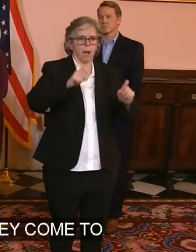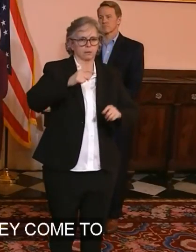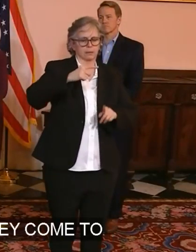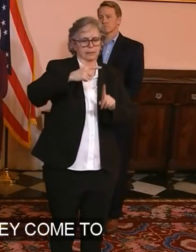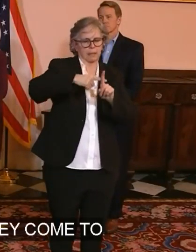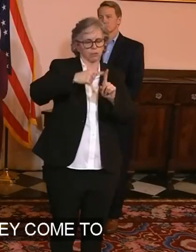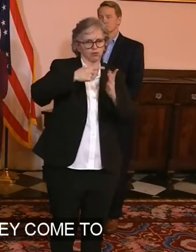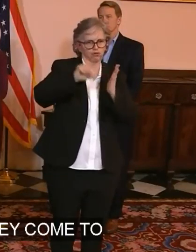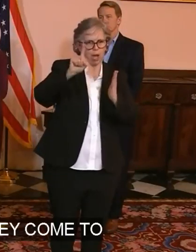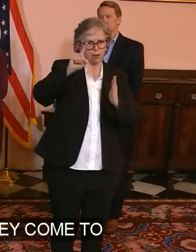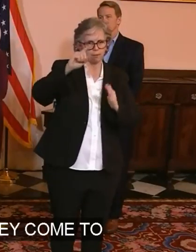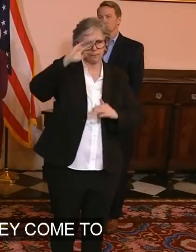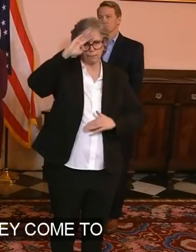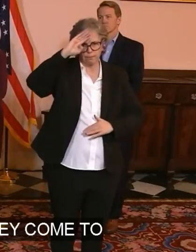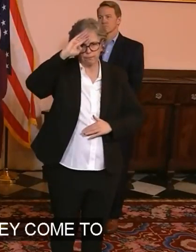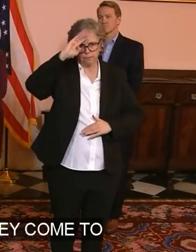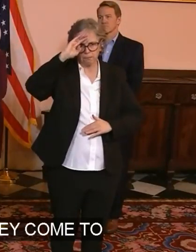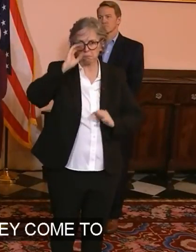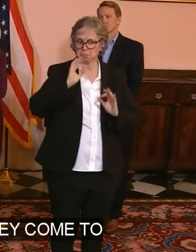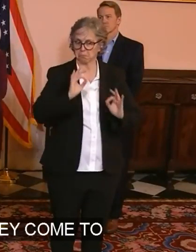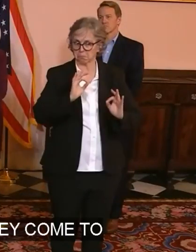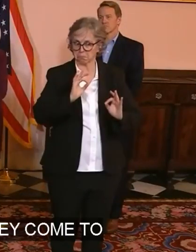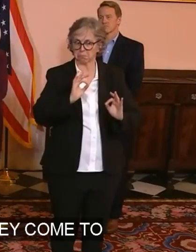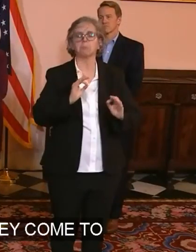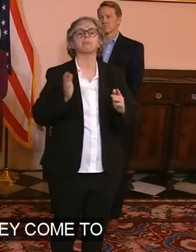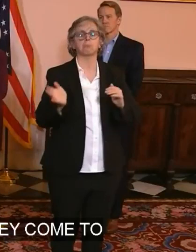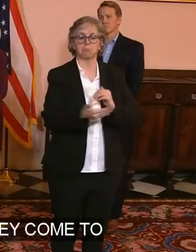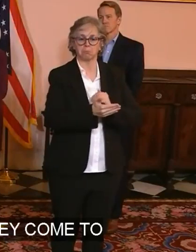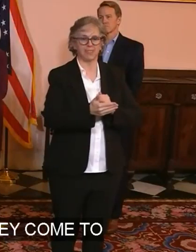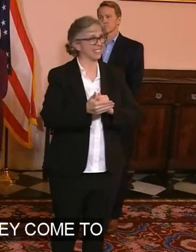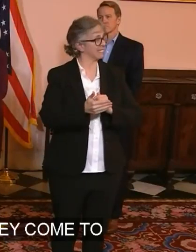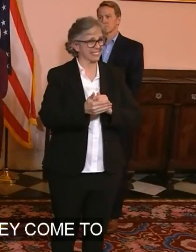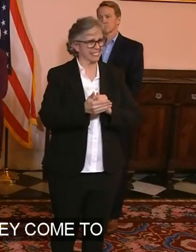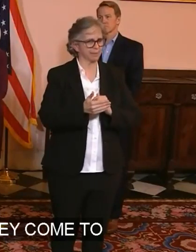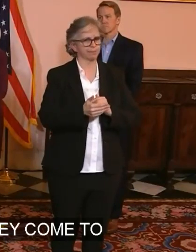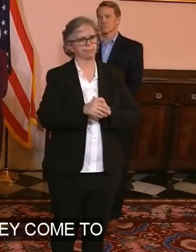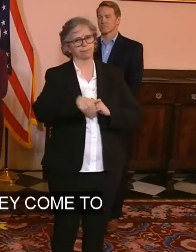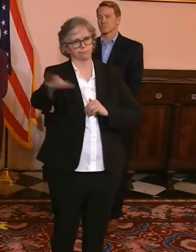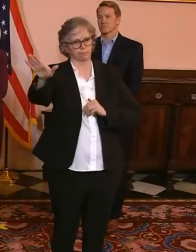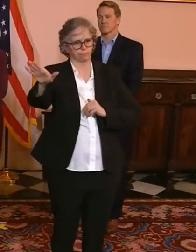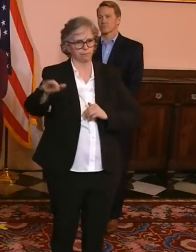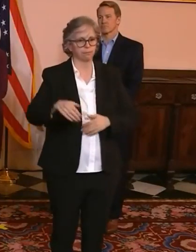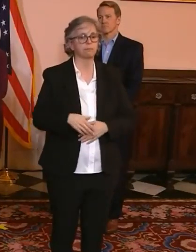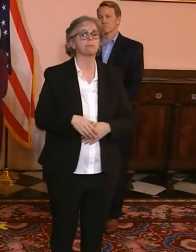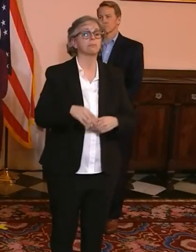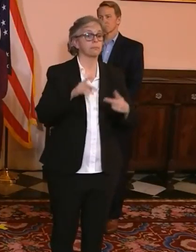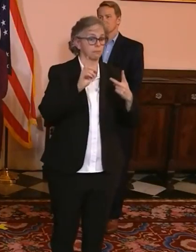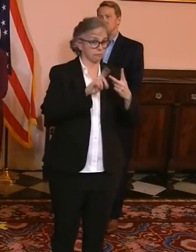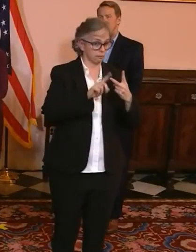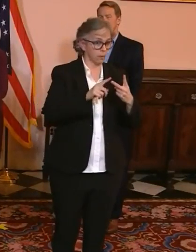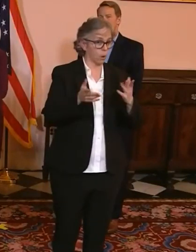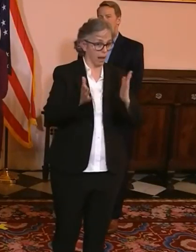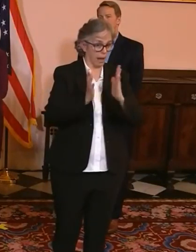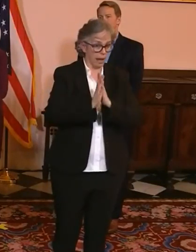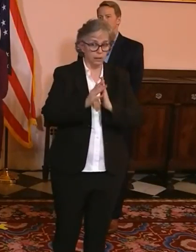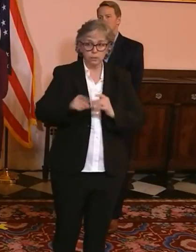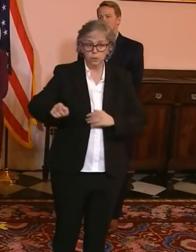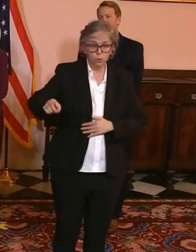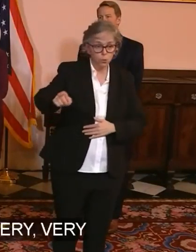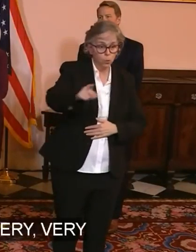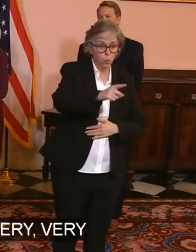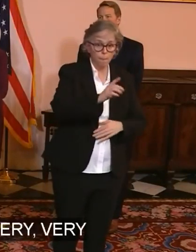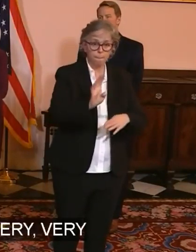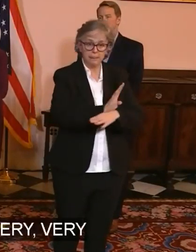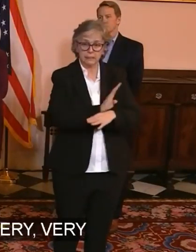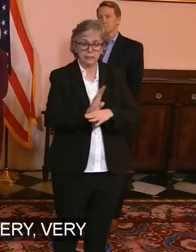Second, we're asking them to be very, very aggressive in regard to cleaning